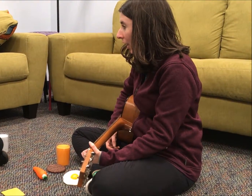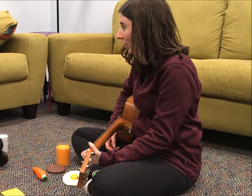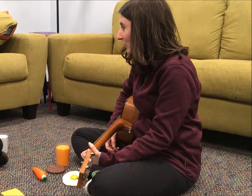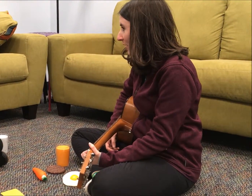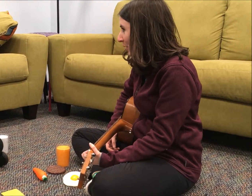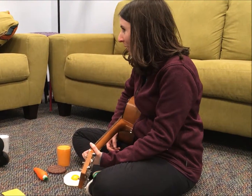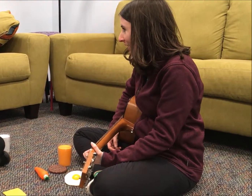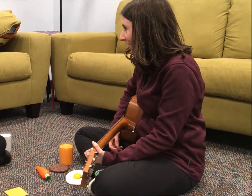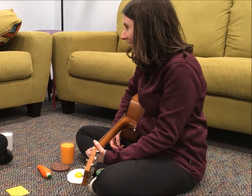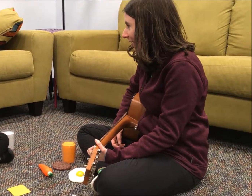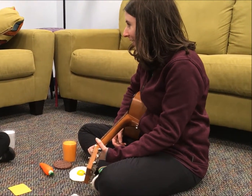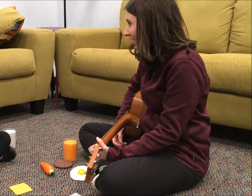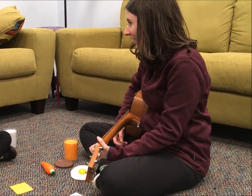Should we eat the pancake?